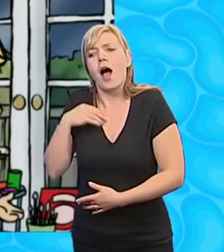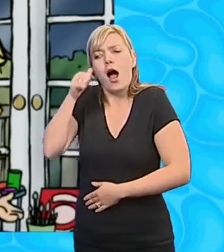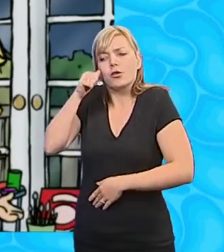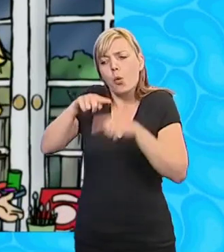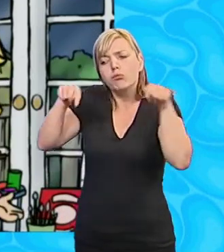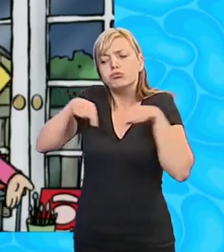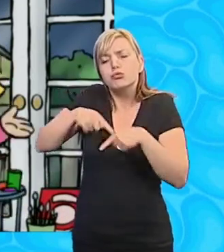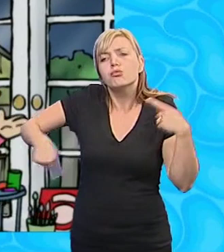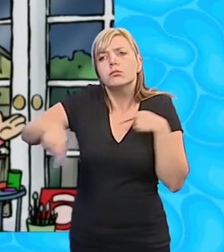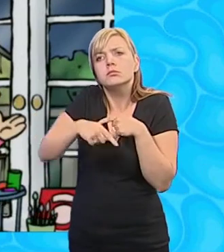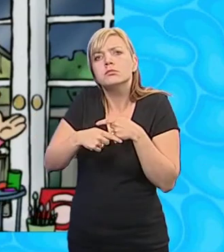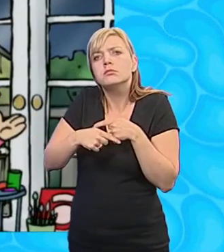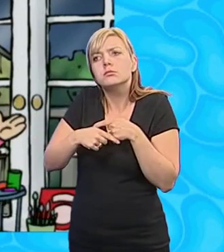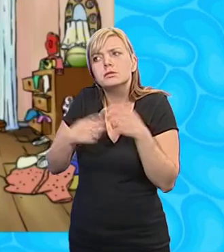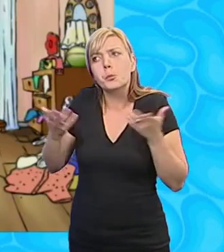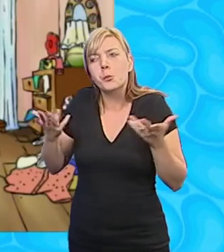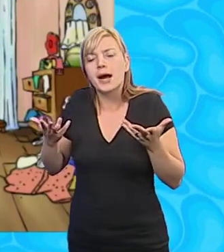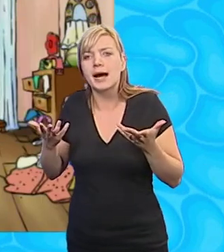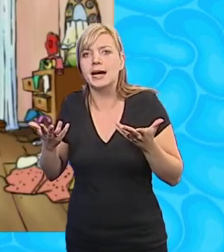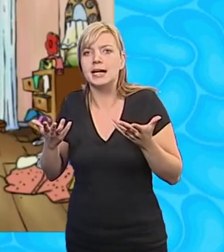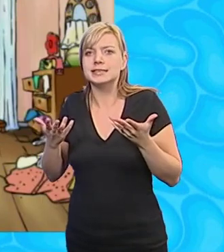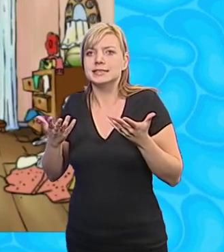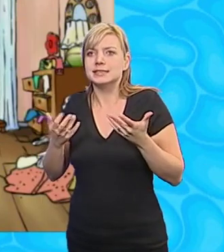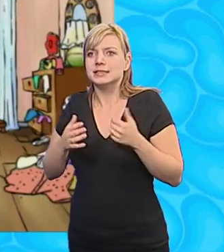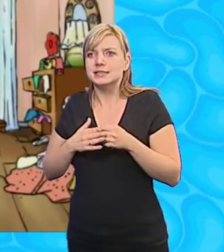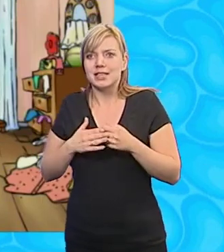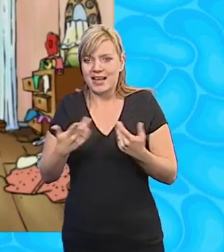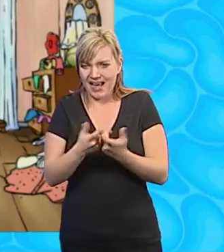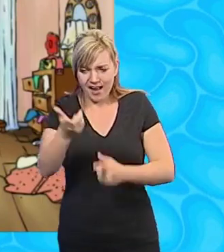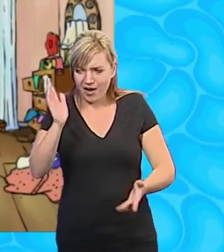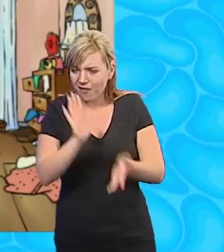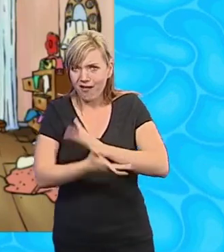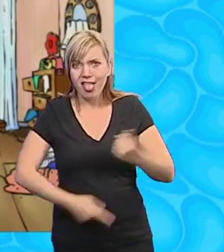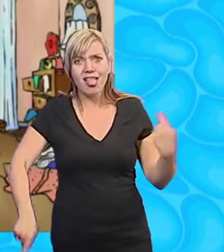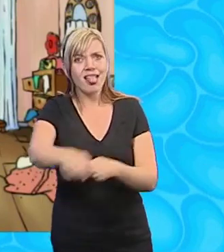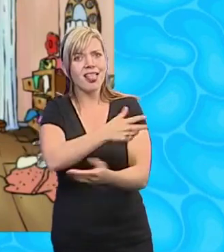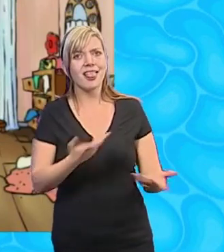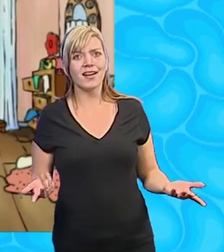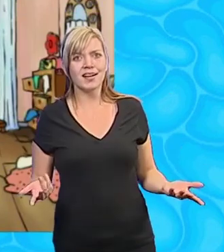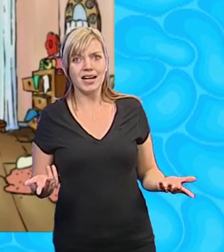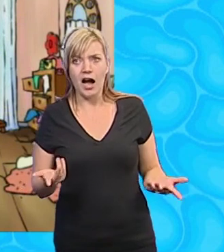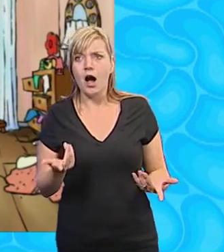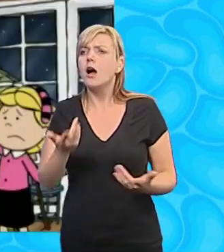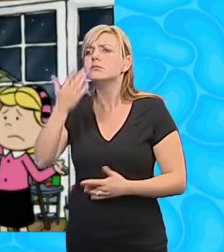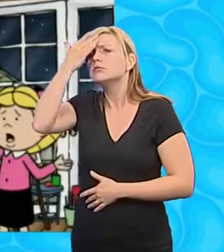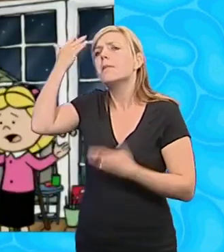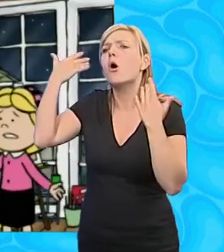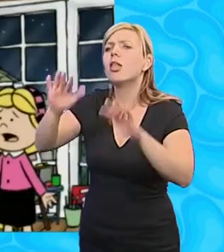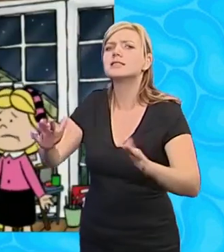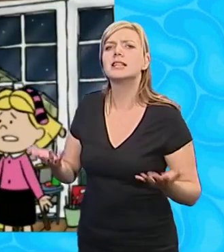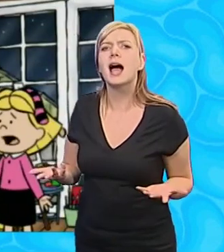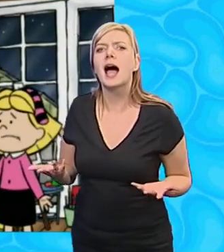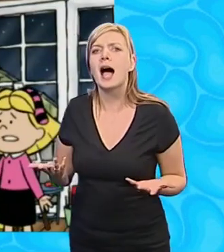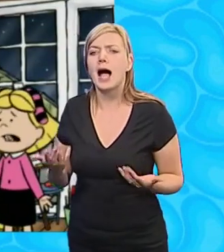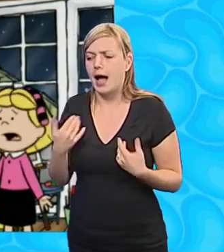room. Somewhere. Oh, how did you let it get like this? It's summer holidays. There just